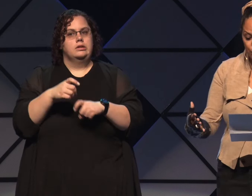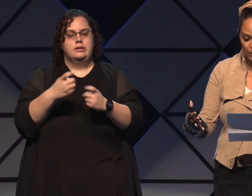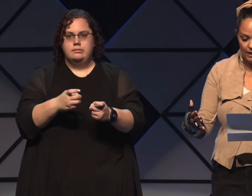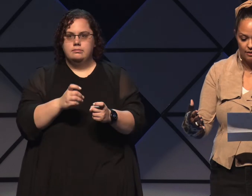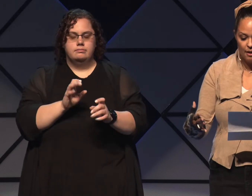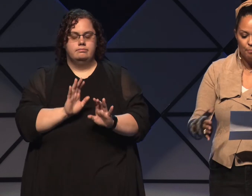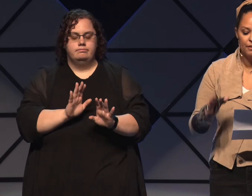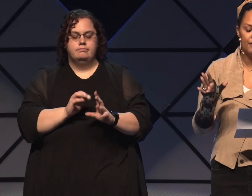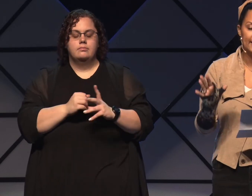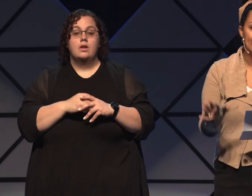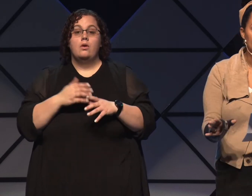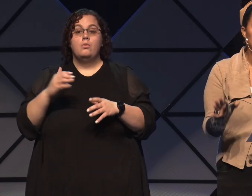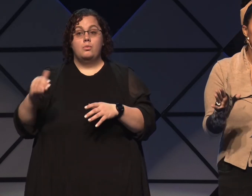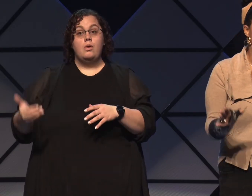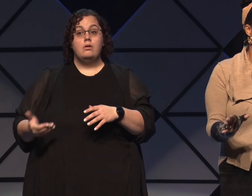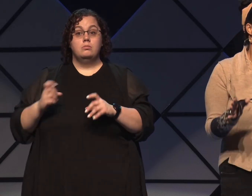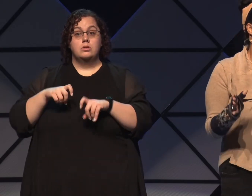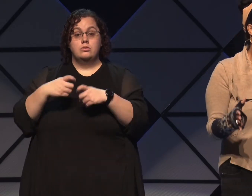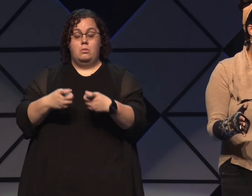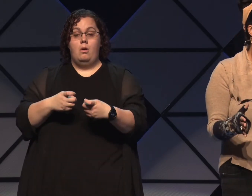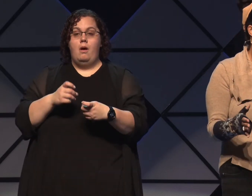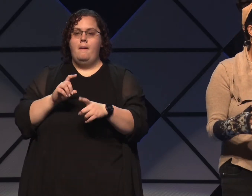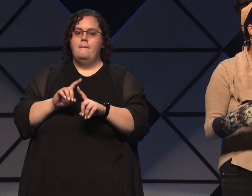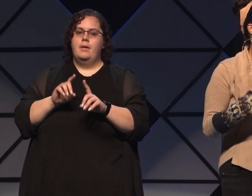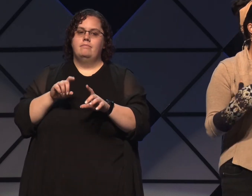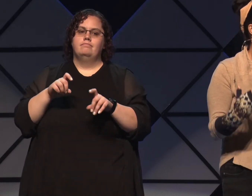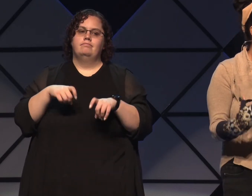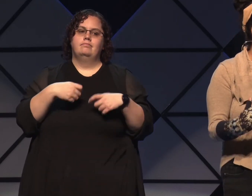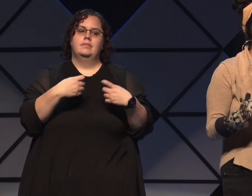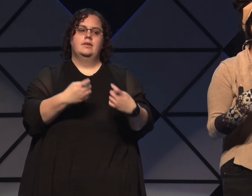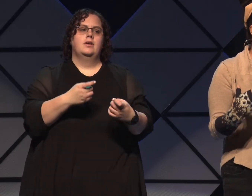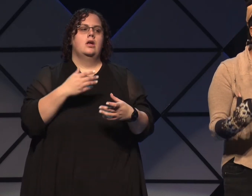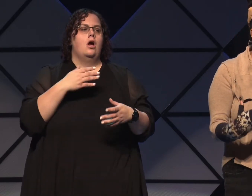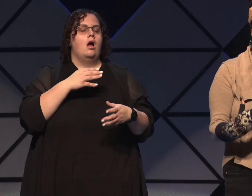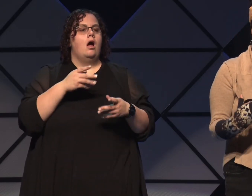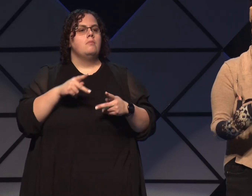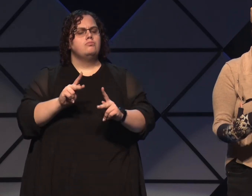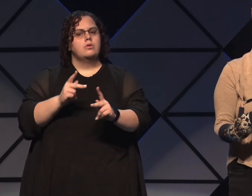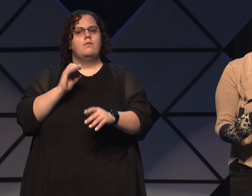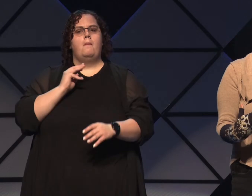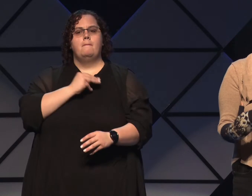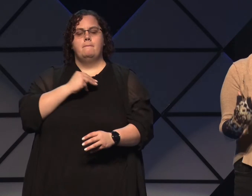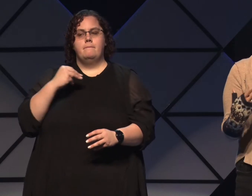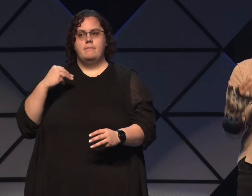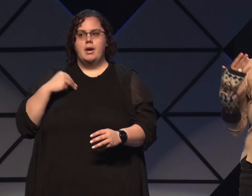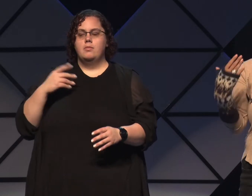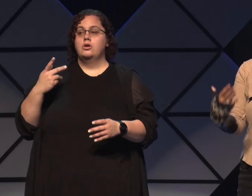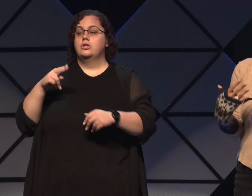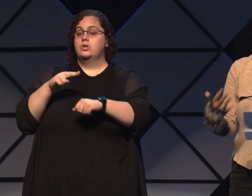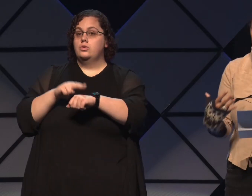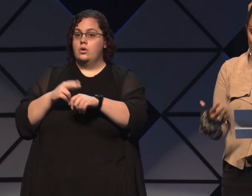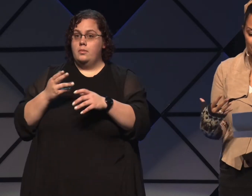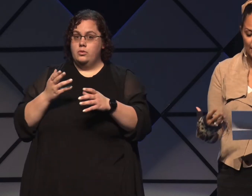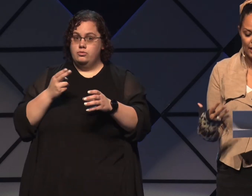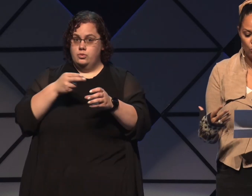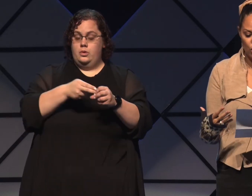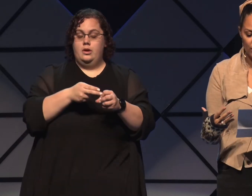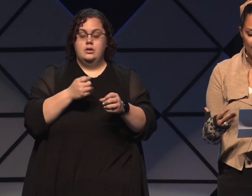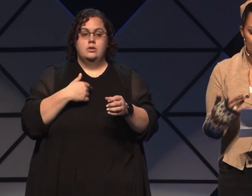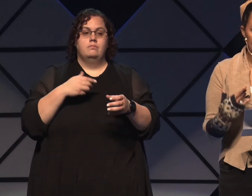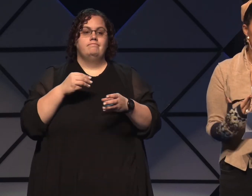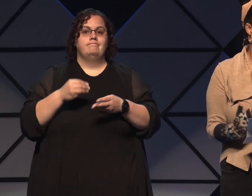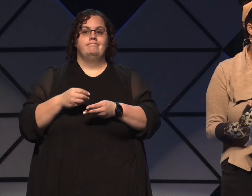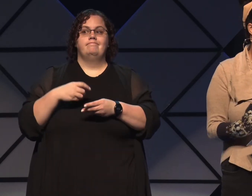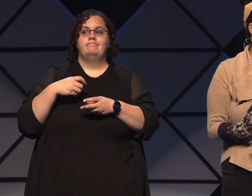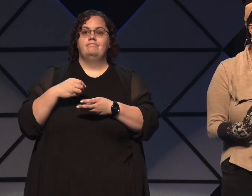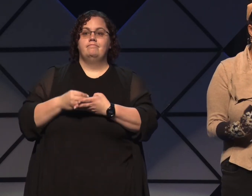to donate, but financial giving is an opportunity for our members and our regular attenders to fund the peacemaking work